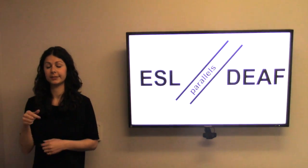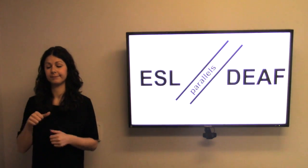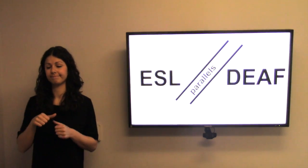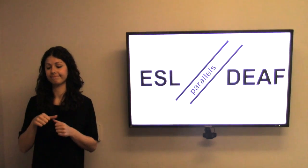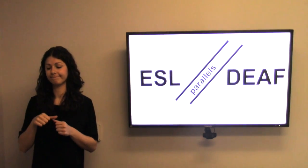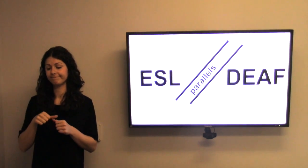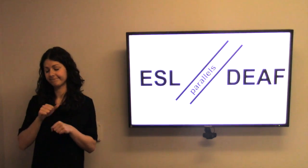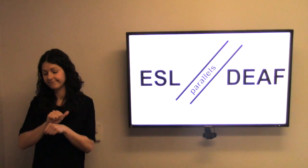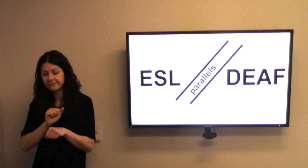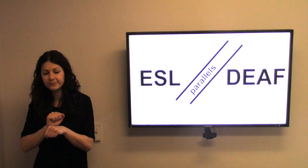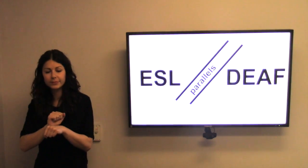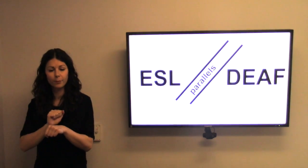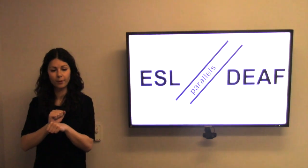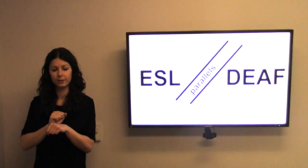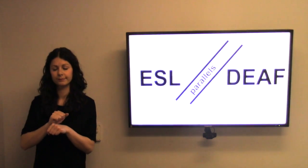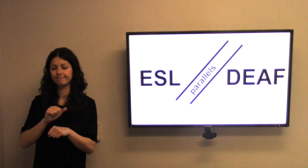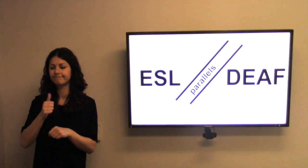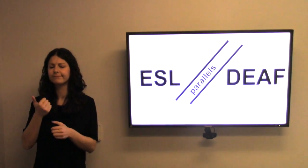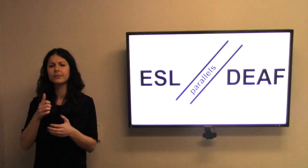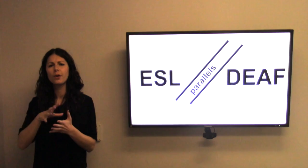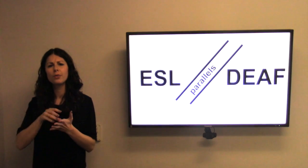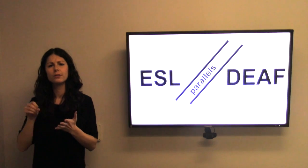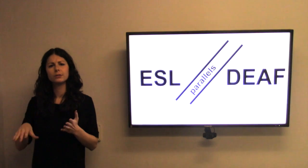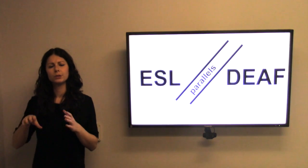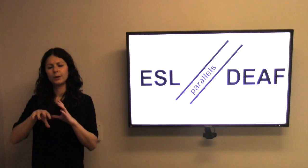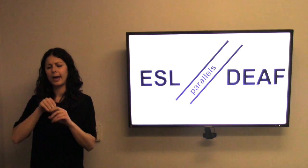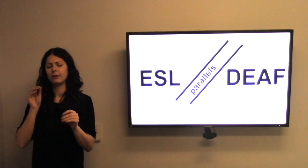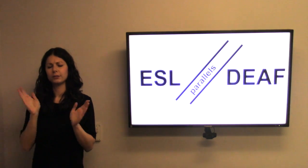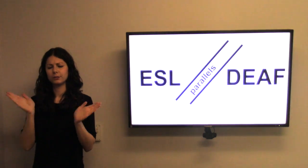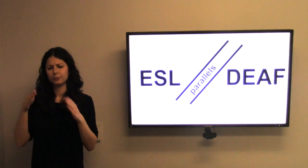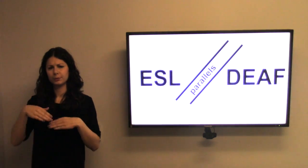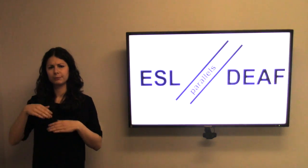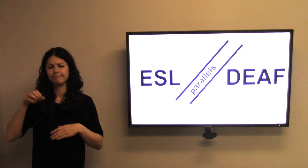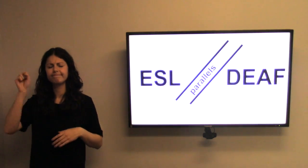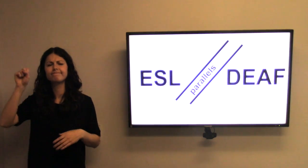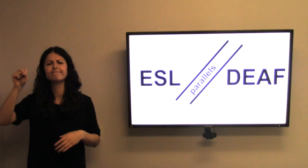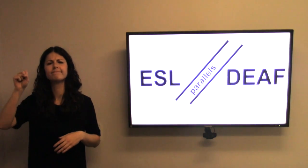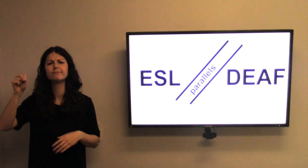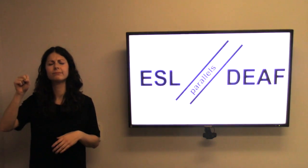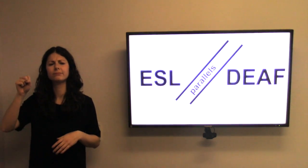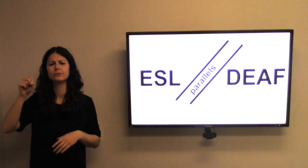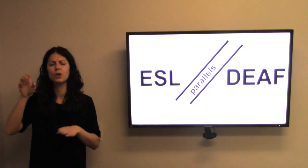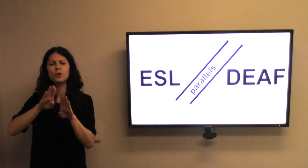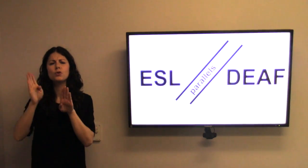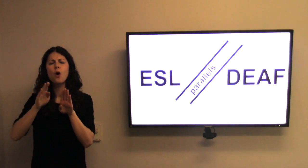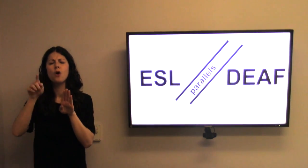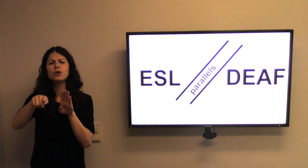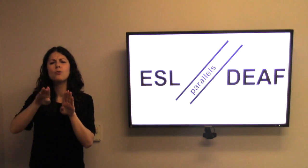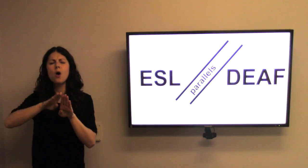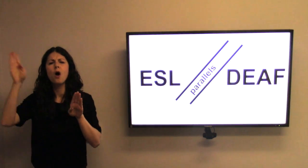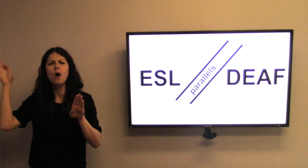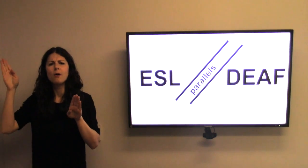One day, she was sitting working in a classroom, and another student outside the room knocked on the door and said, "Could you open the